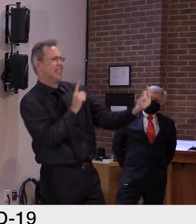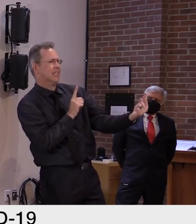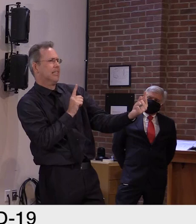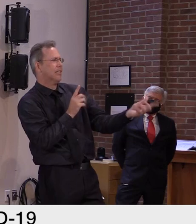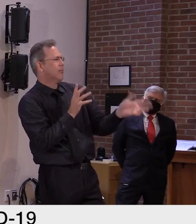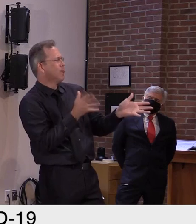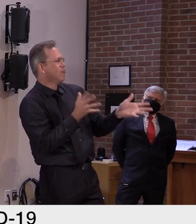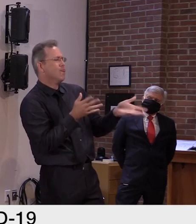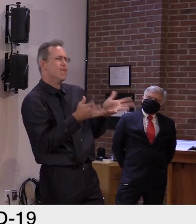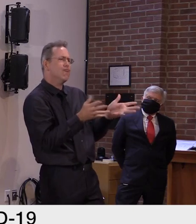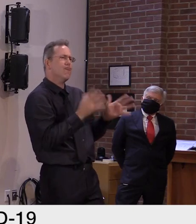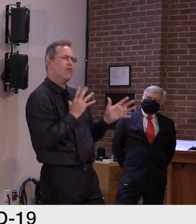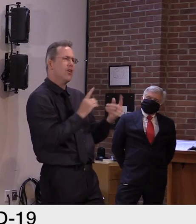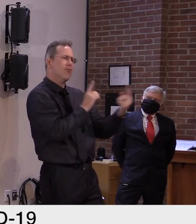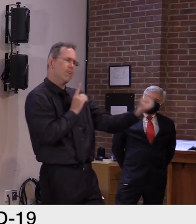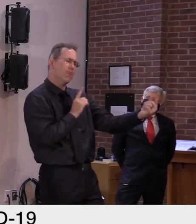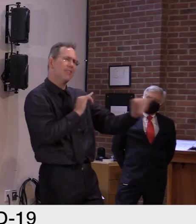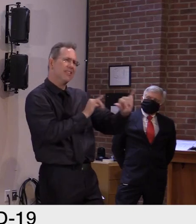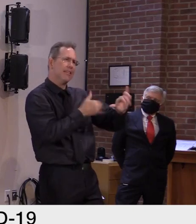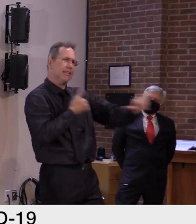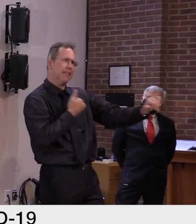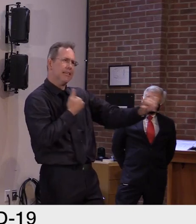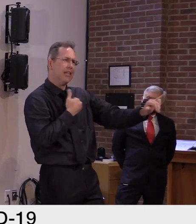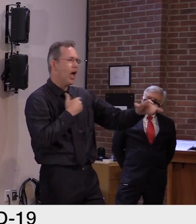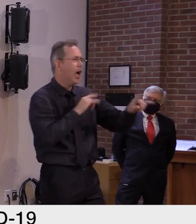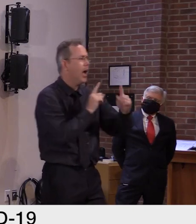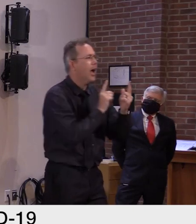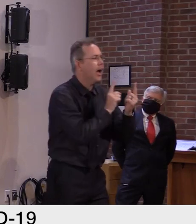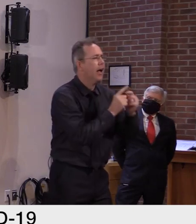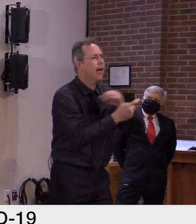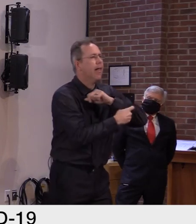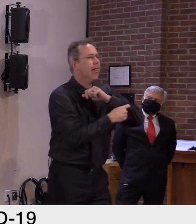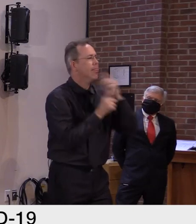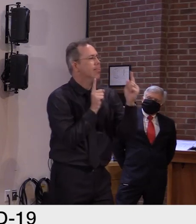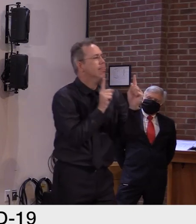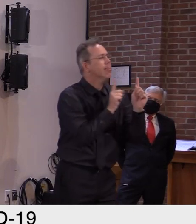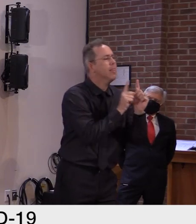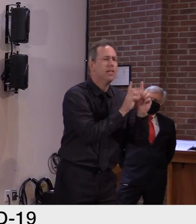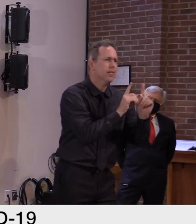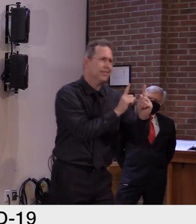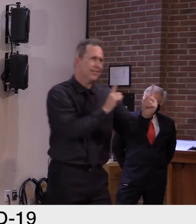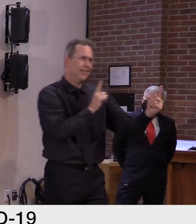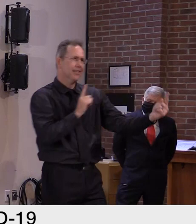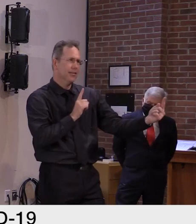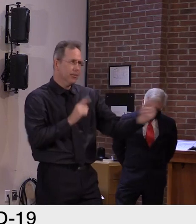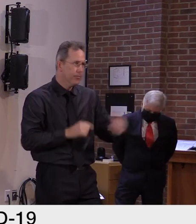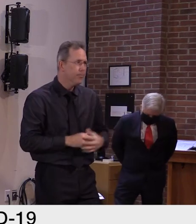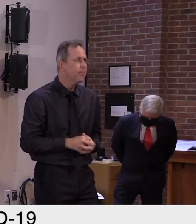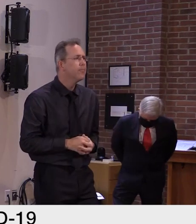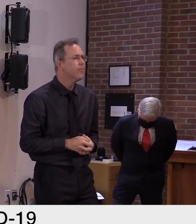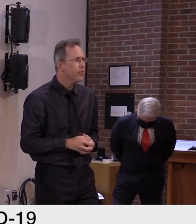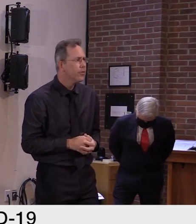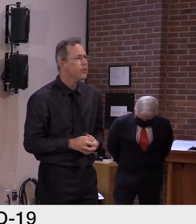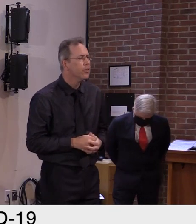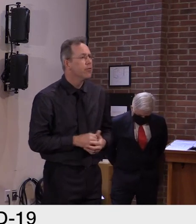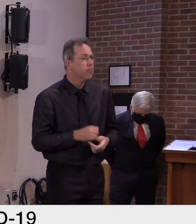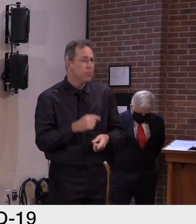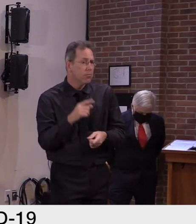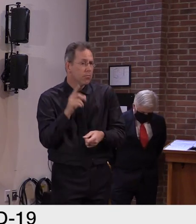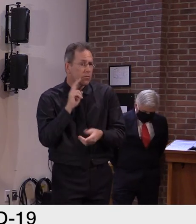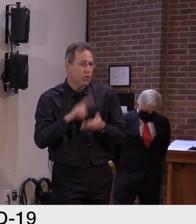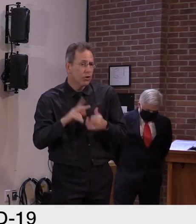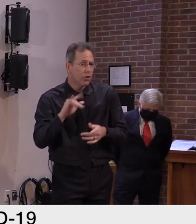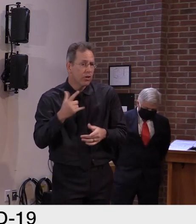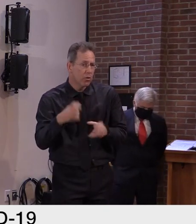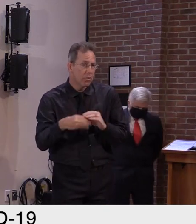this latest uptick. Commissioner Sherling wanted to add something to the restaurant guidance,